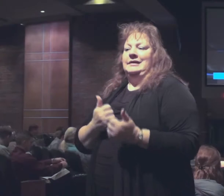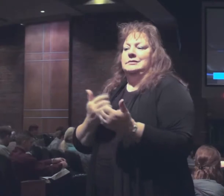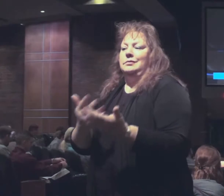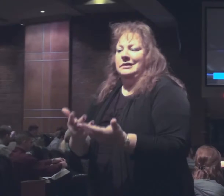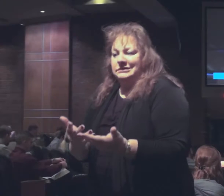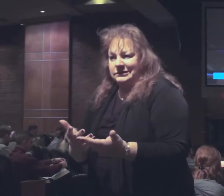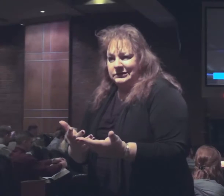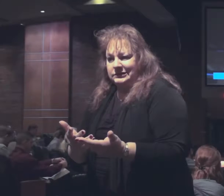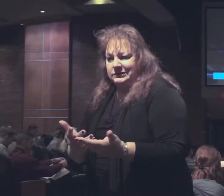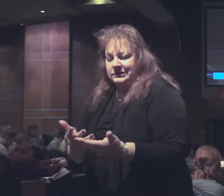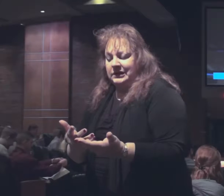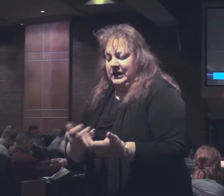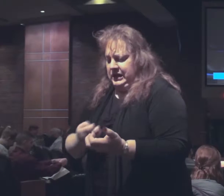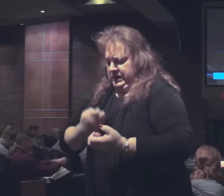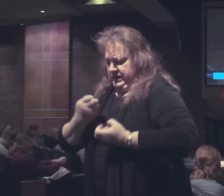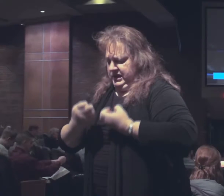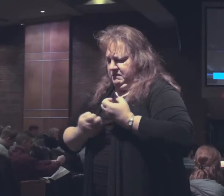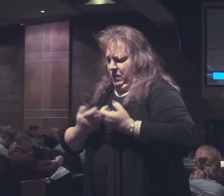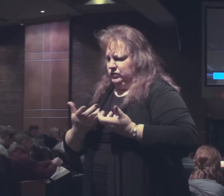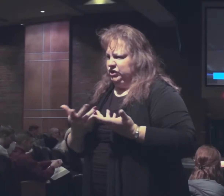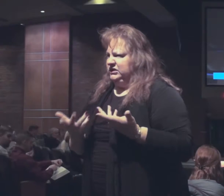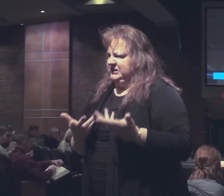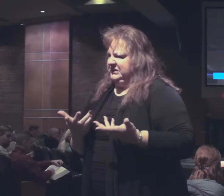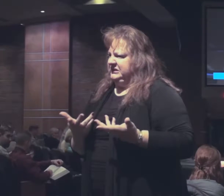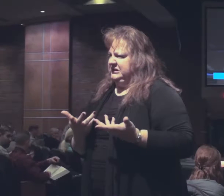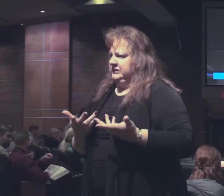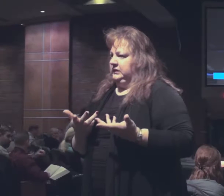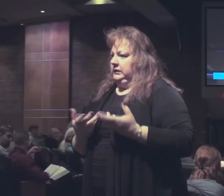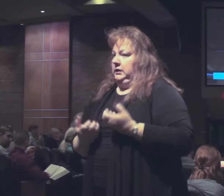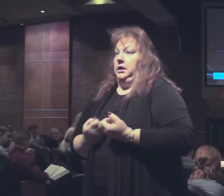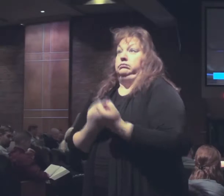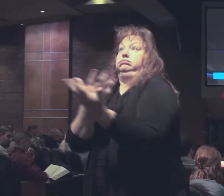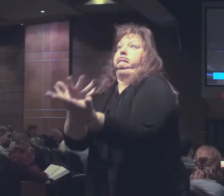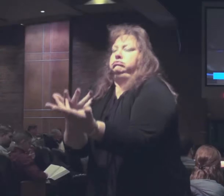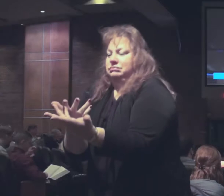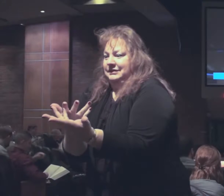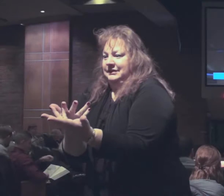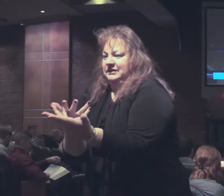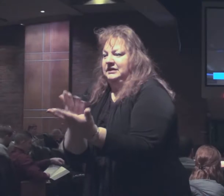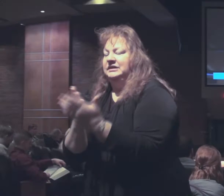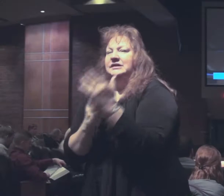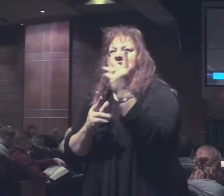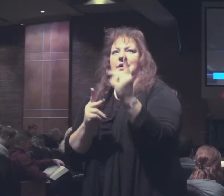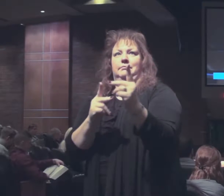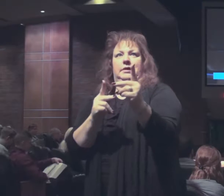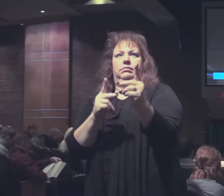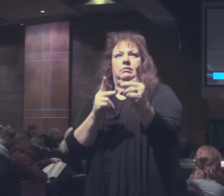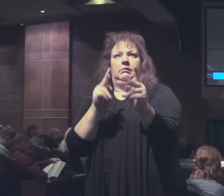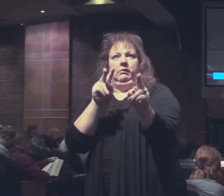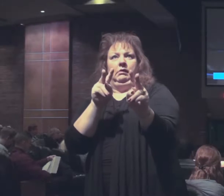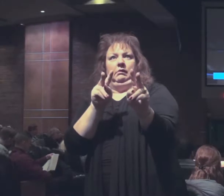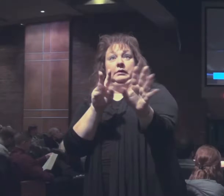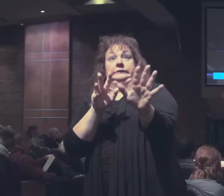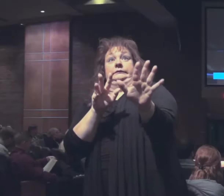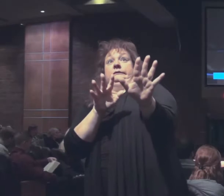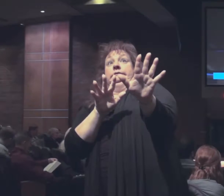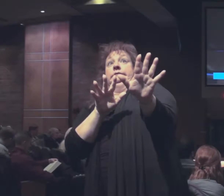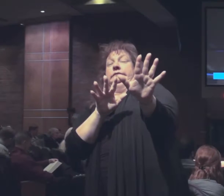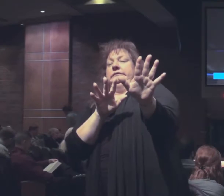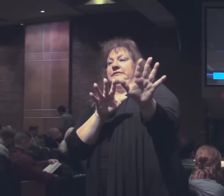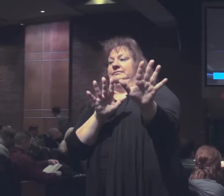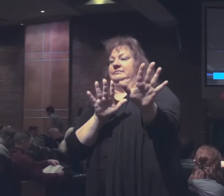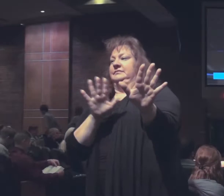our emotions are let loose. Some people are more expressive with their emotions than